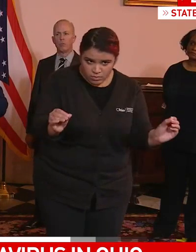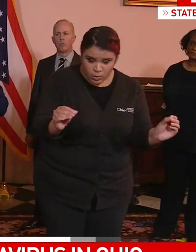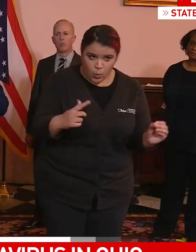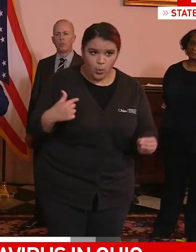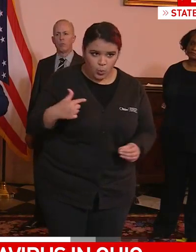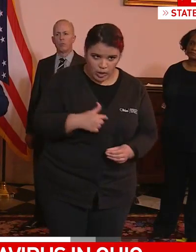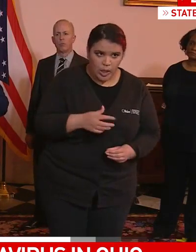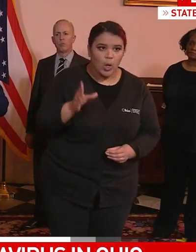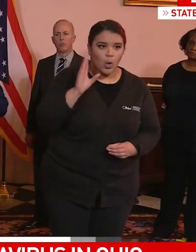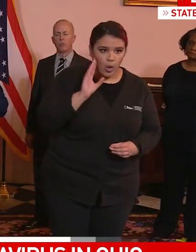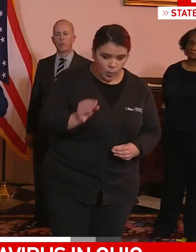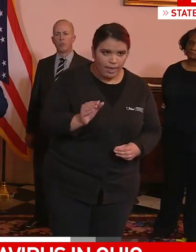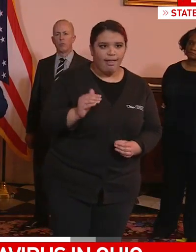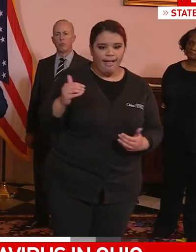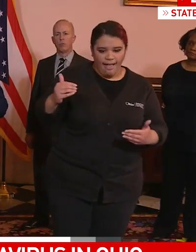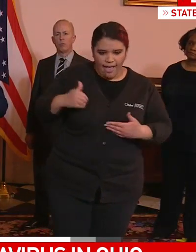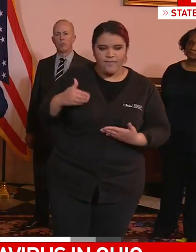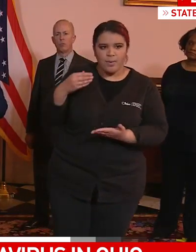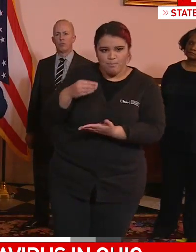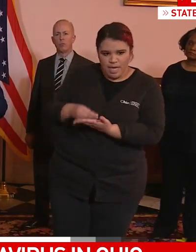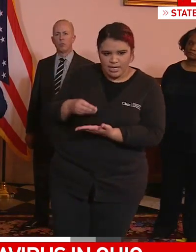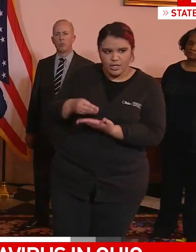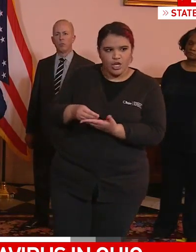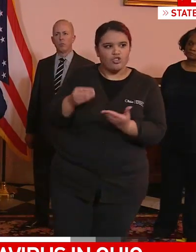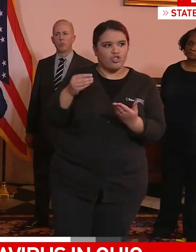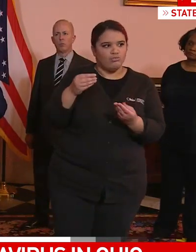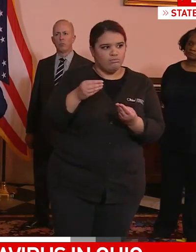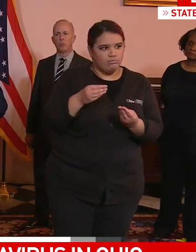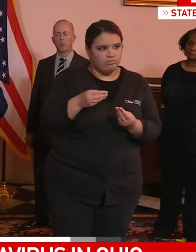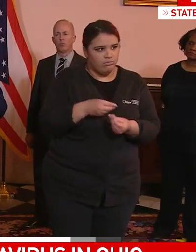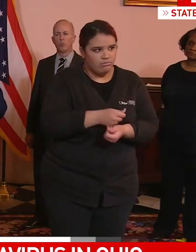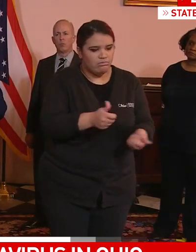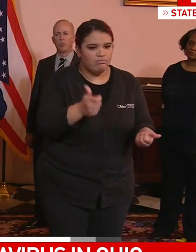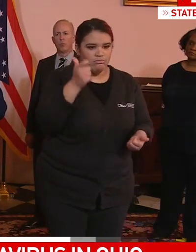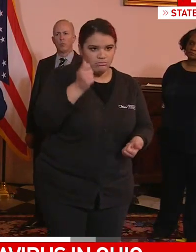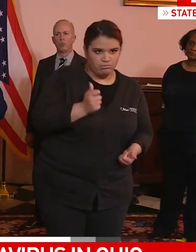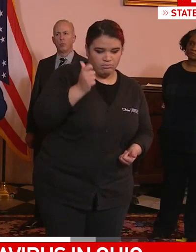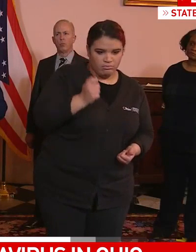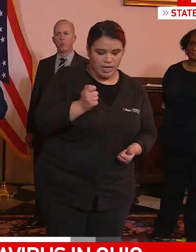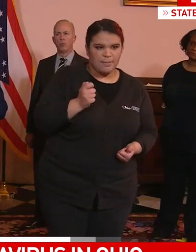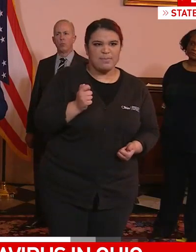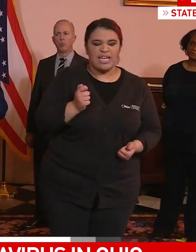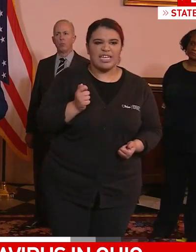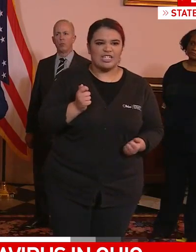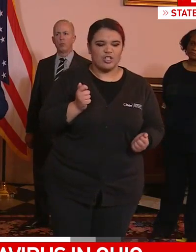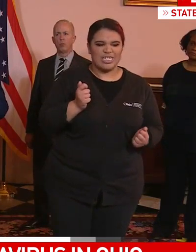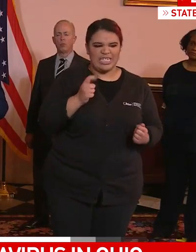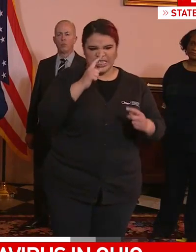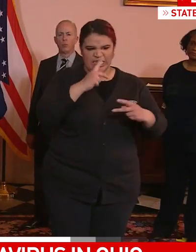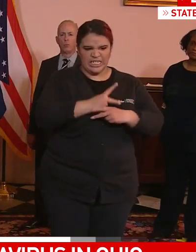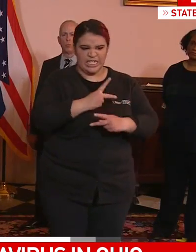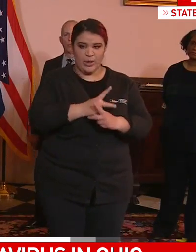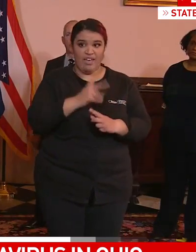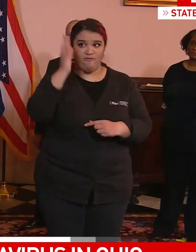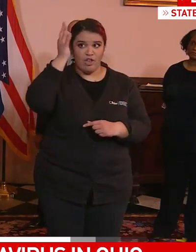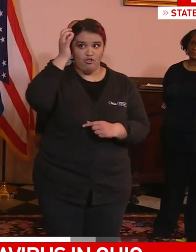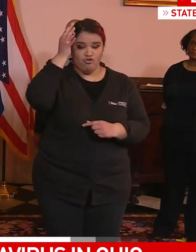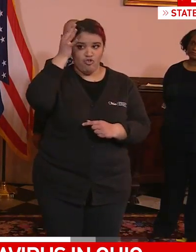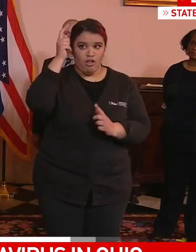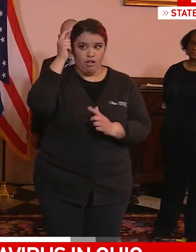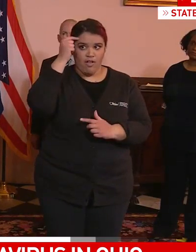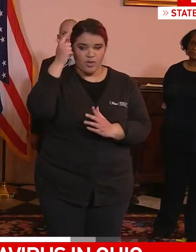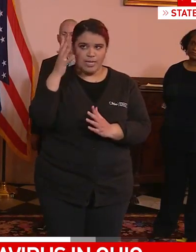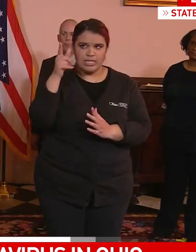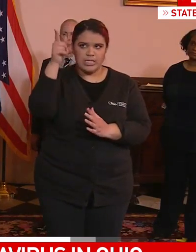okay? It's just a matter of how we put together the package between what the federal government ultimately does and